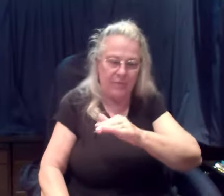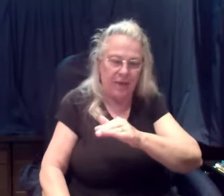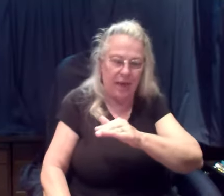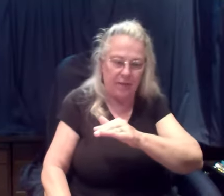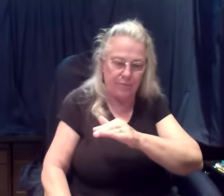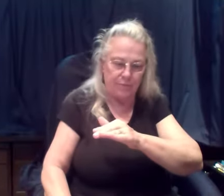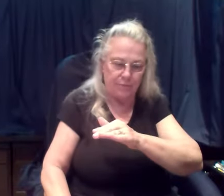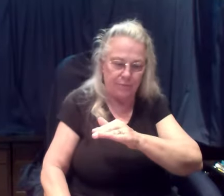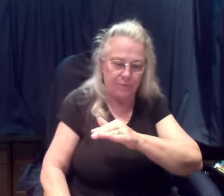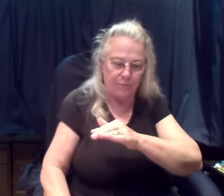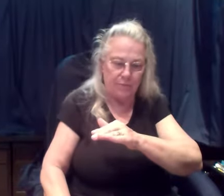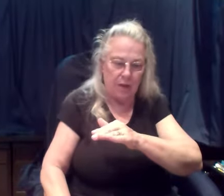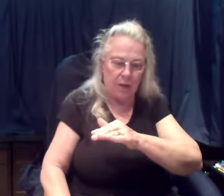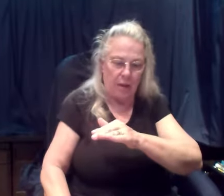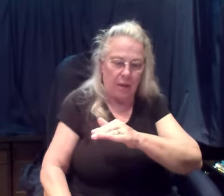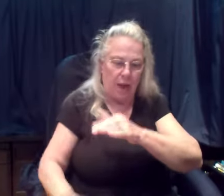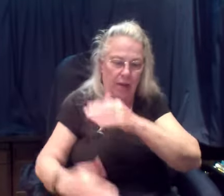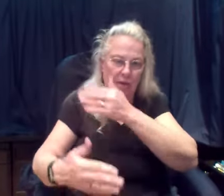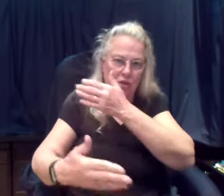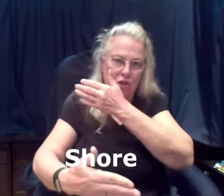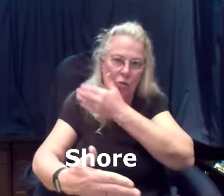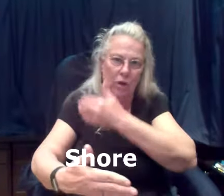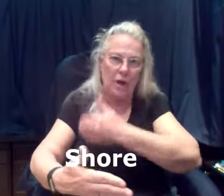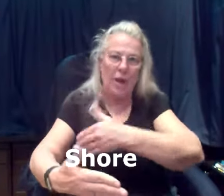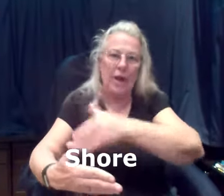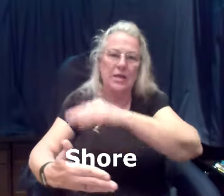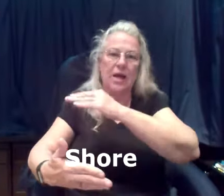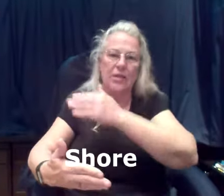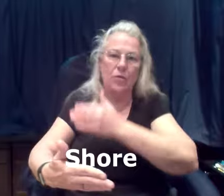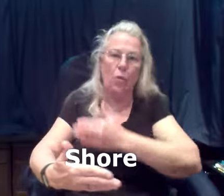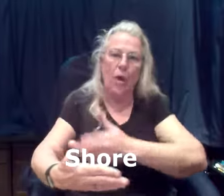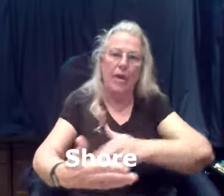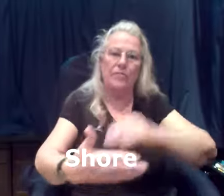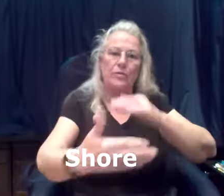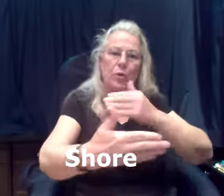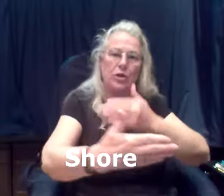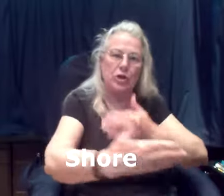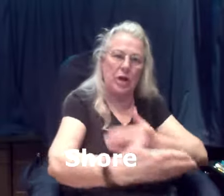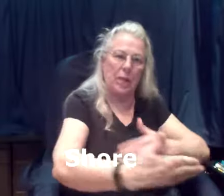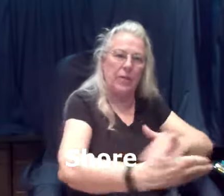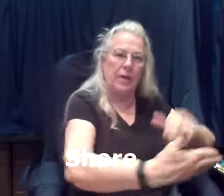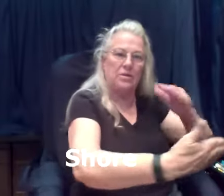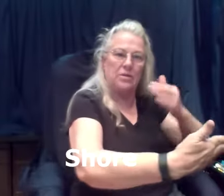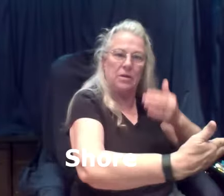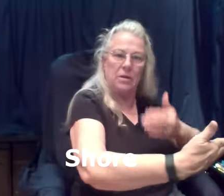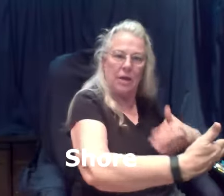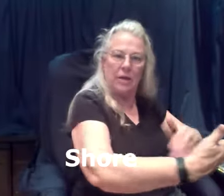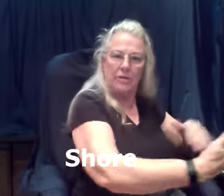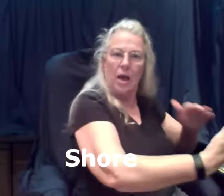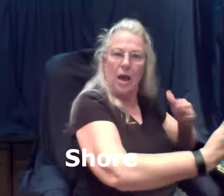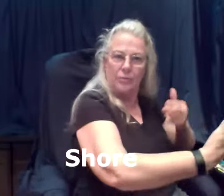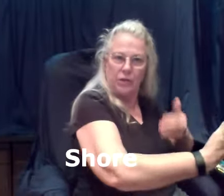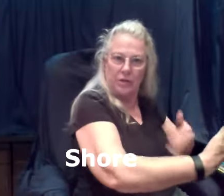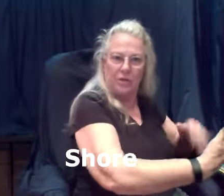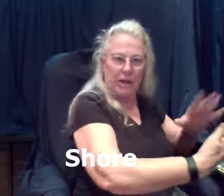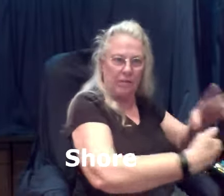Kingdom. And then shore, it's like the waves brushing up against the object,